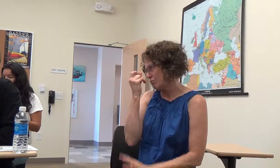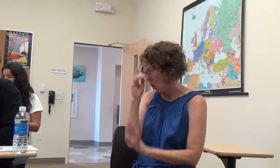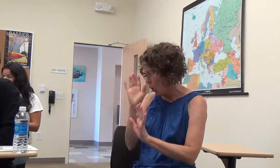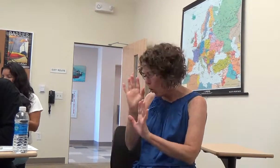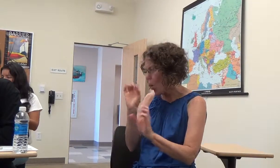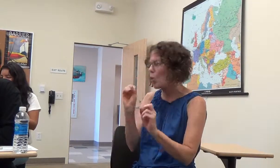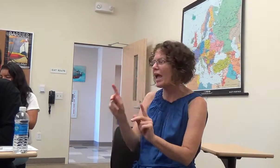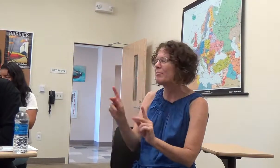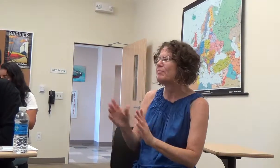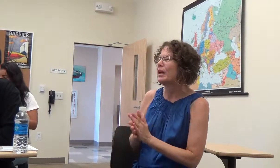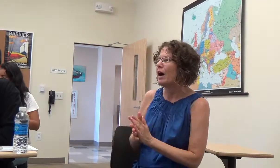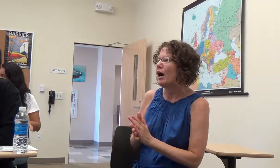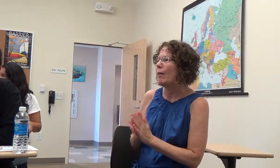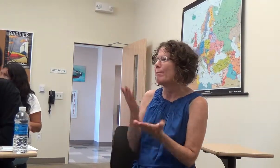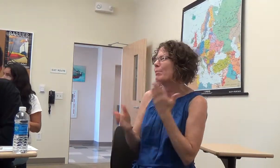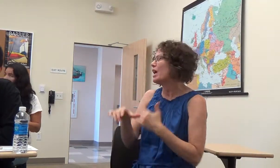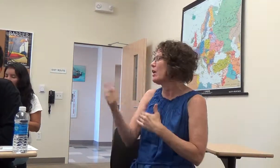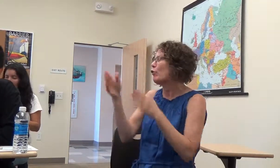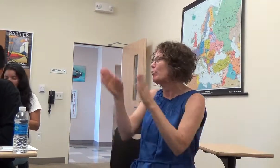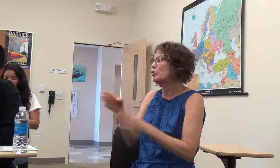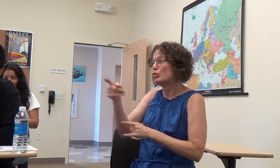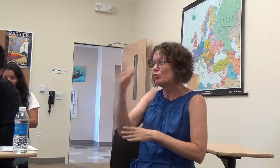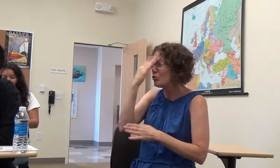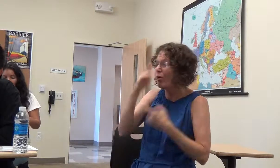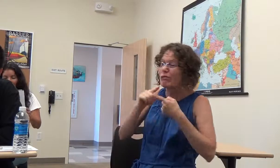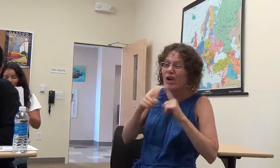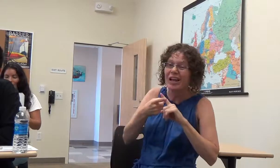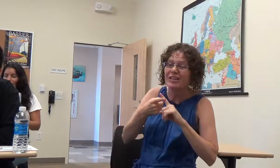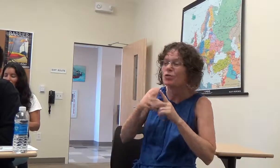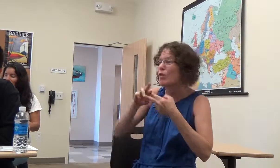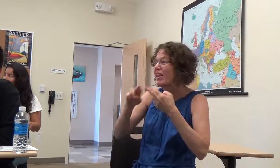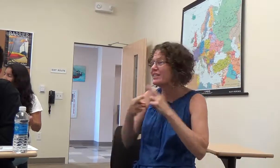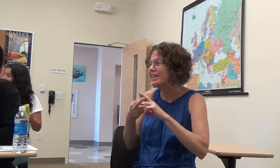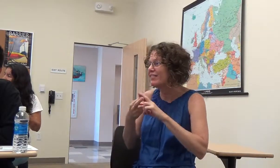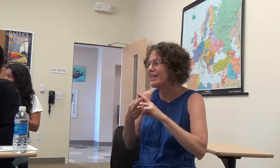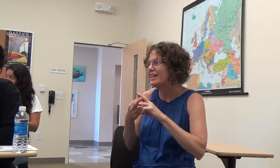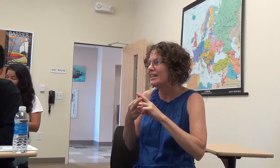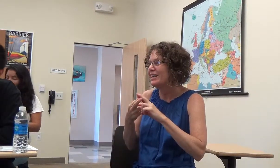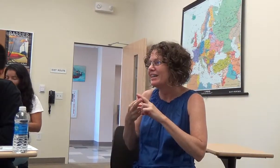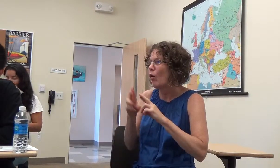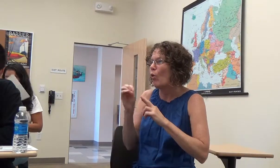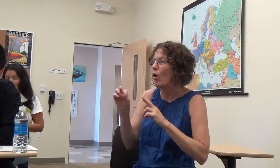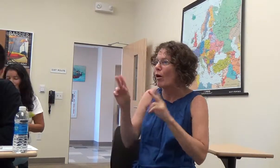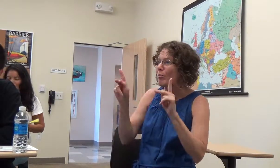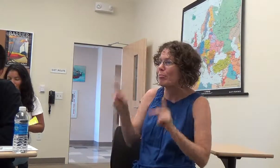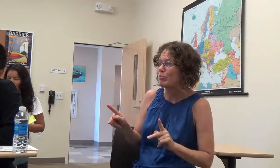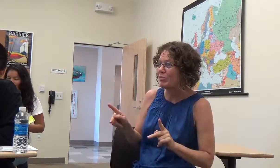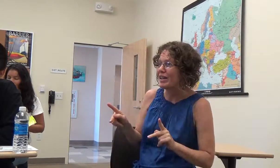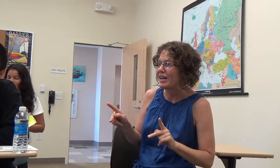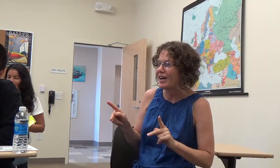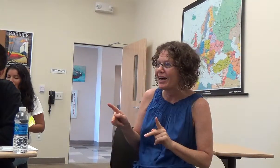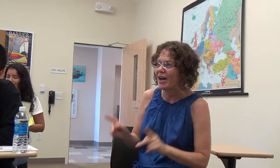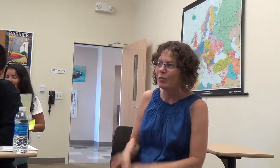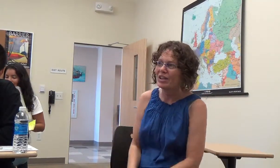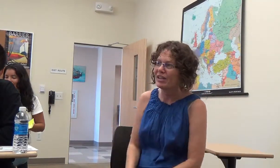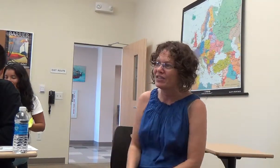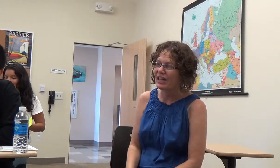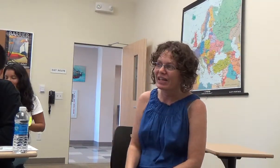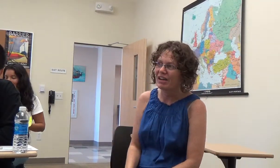Perhaps some other person that you know, a friend or relative might be useful, or a person that you interact with. I really feel like I have